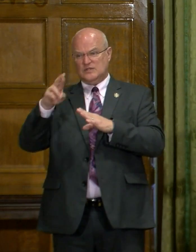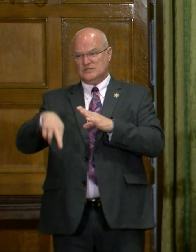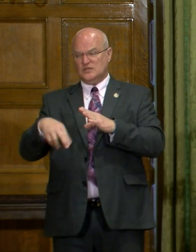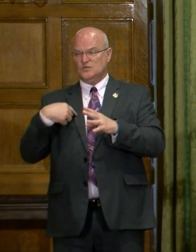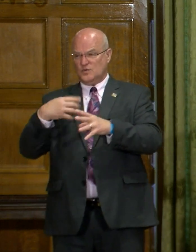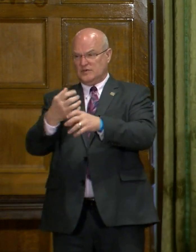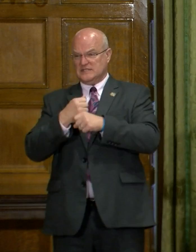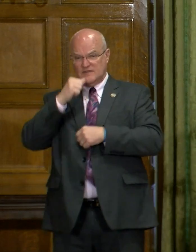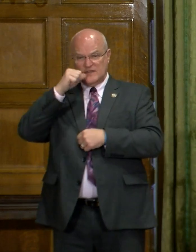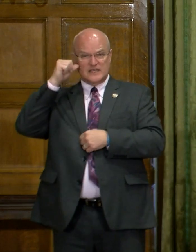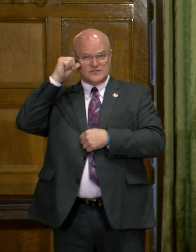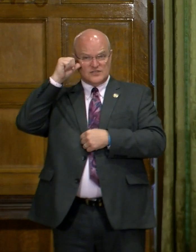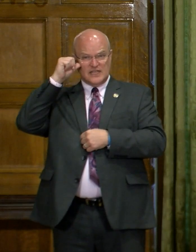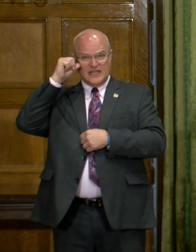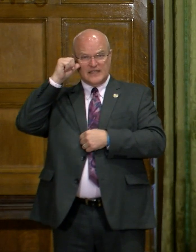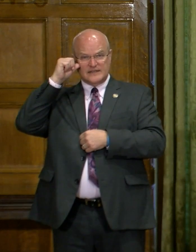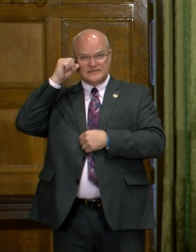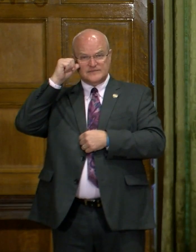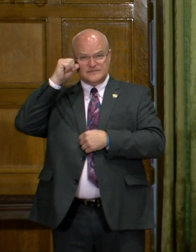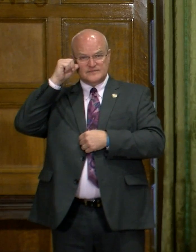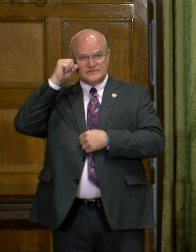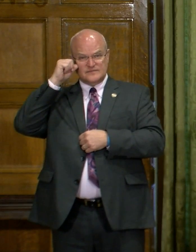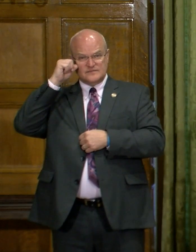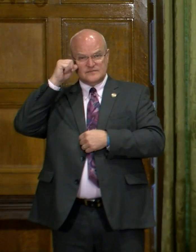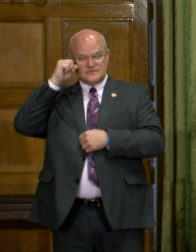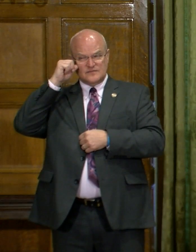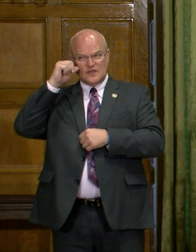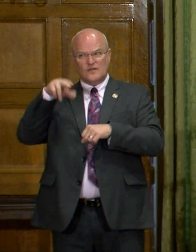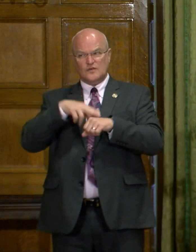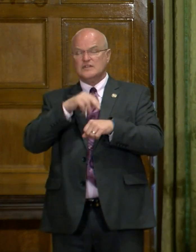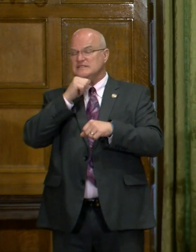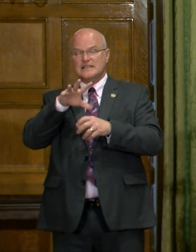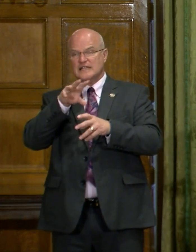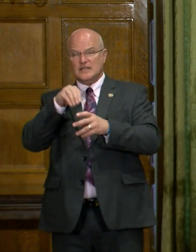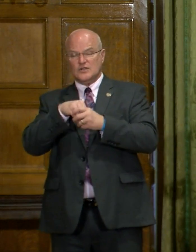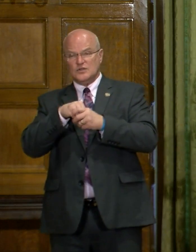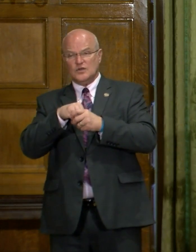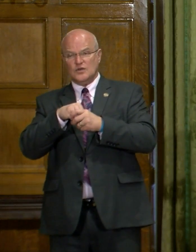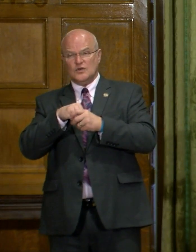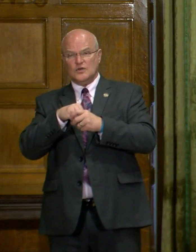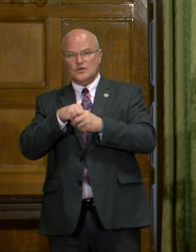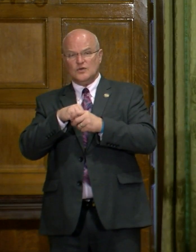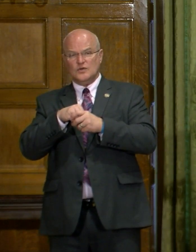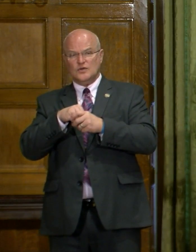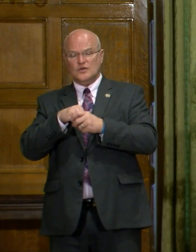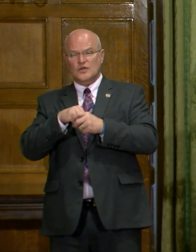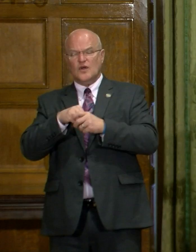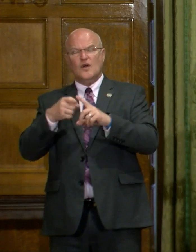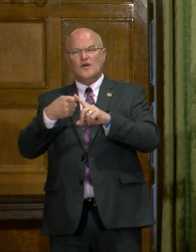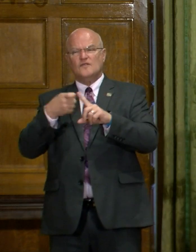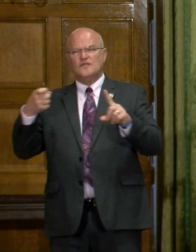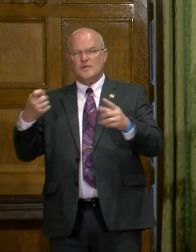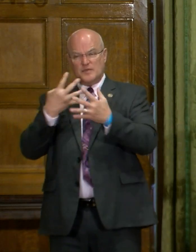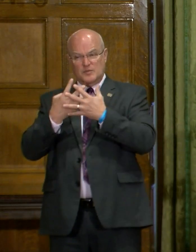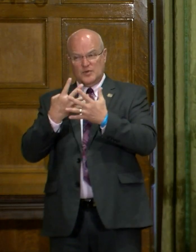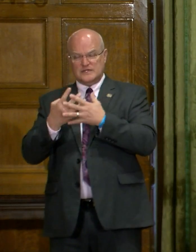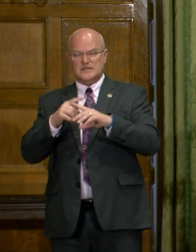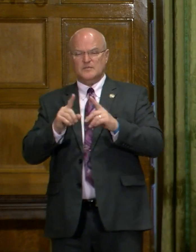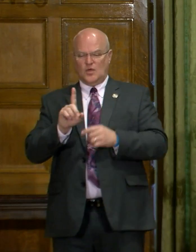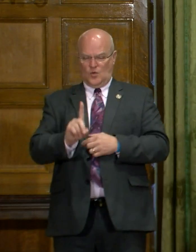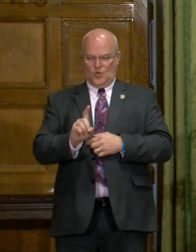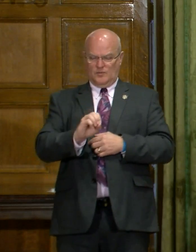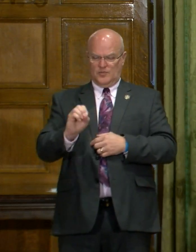results that we received yesterday, and then, of course, that doesn't include many of the ones from Cummins unit.